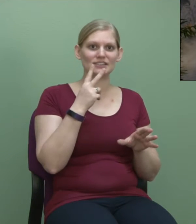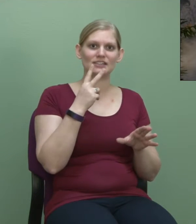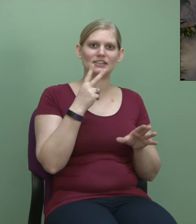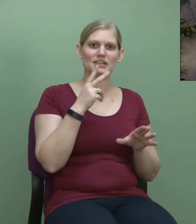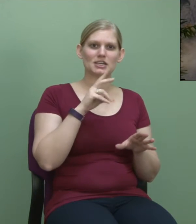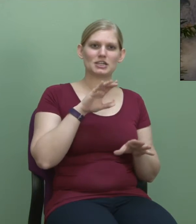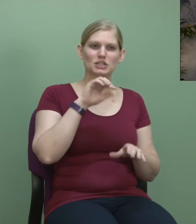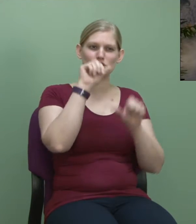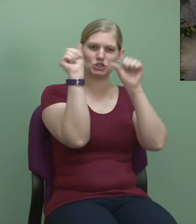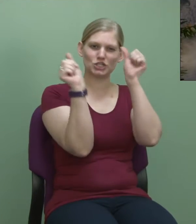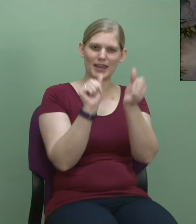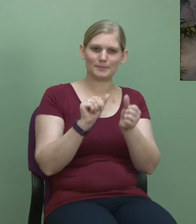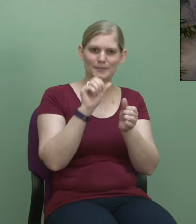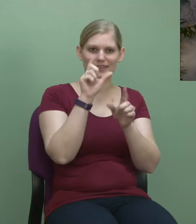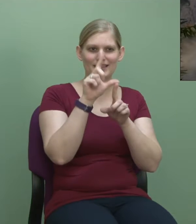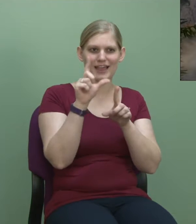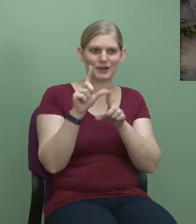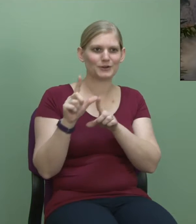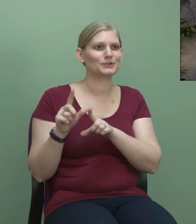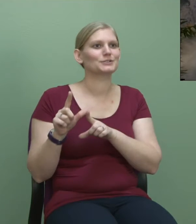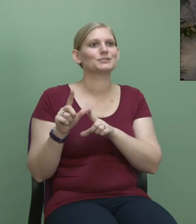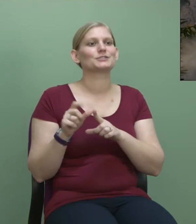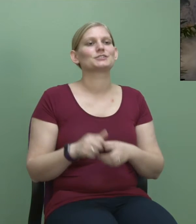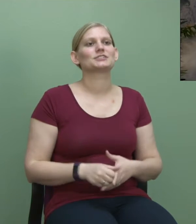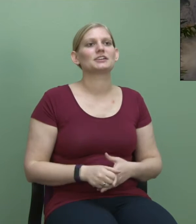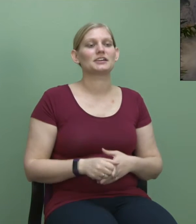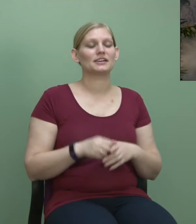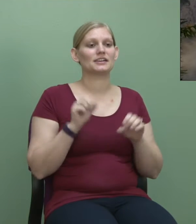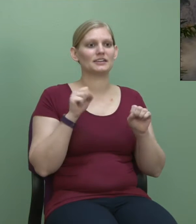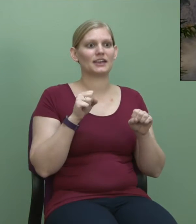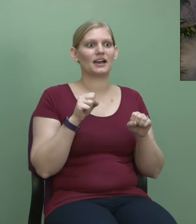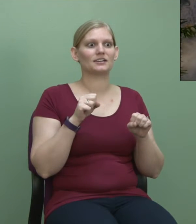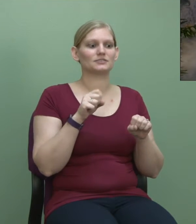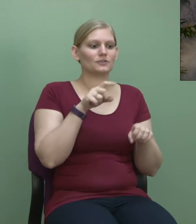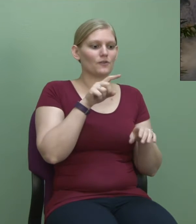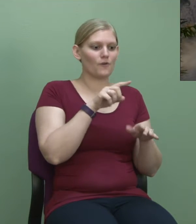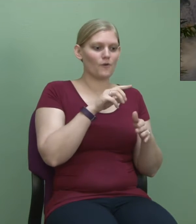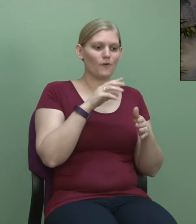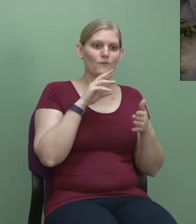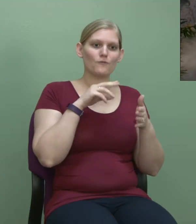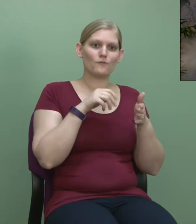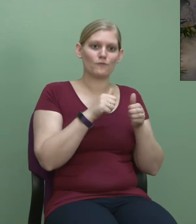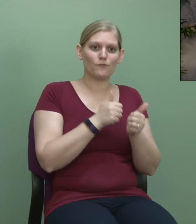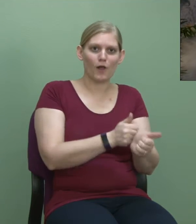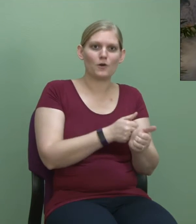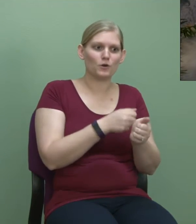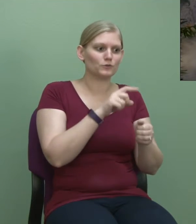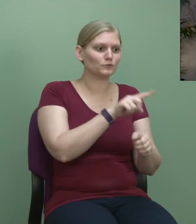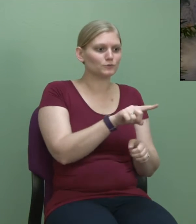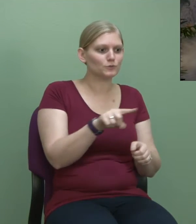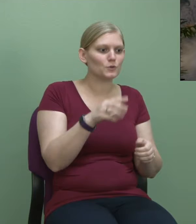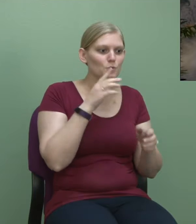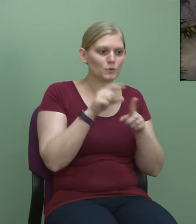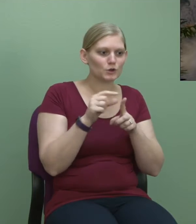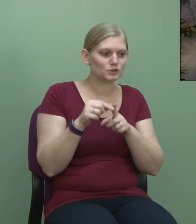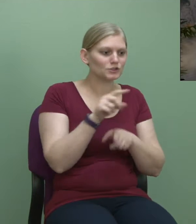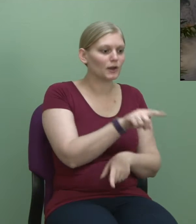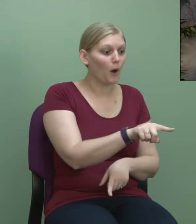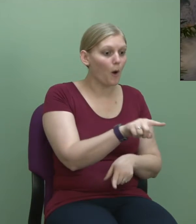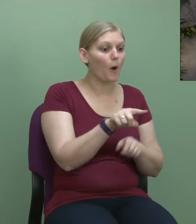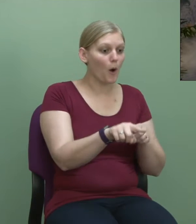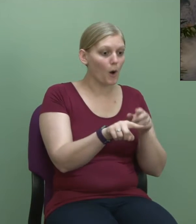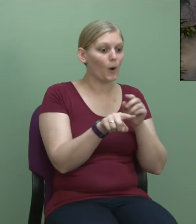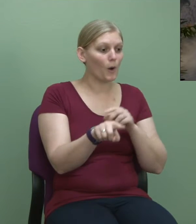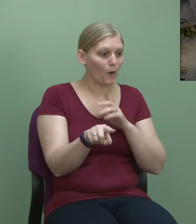letters. As you read, you can point to the words that you're reading and help them understand that that is where the story is